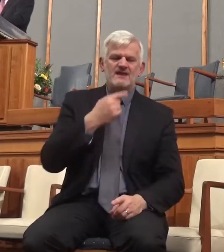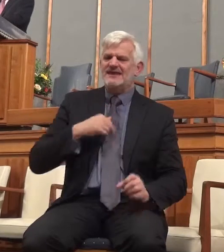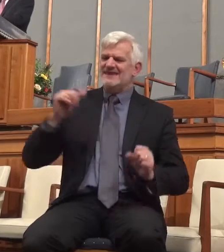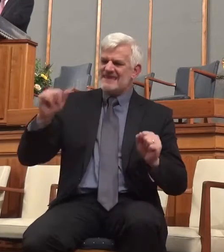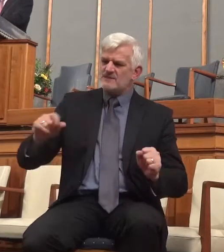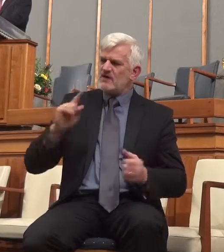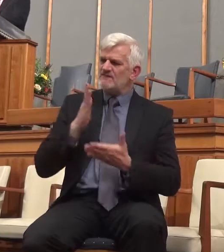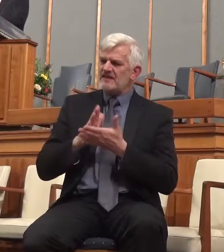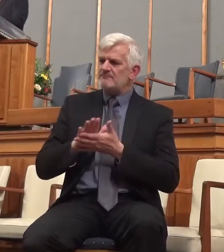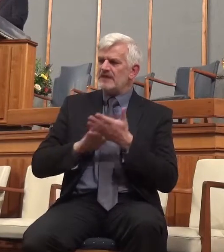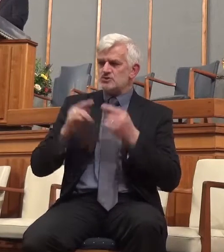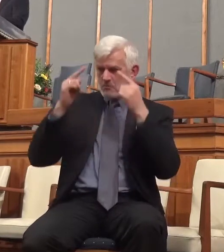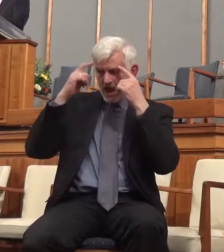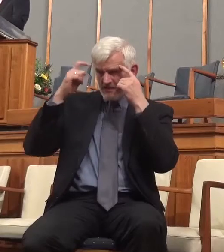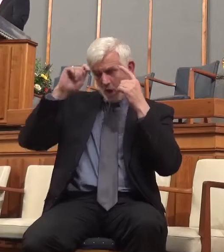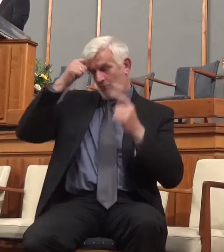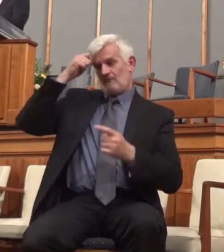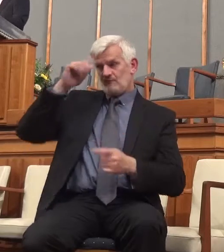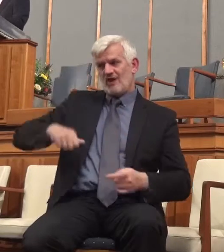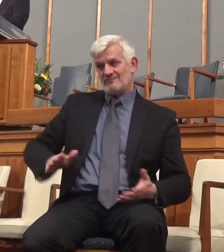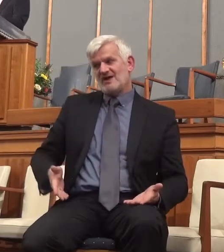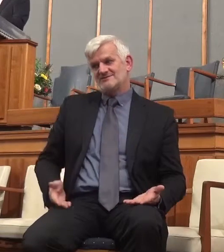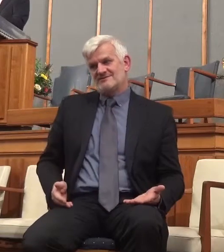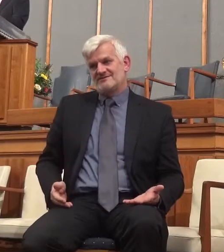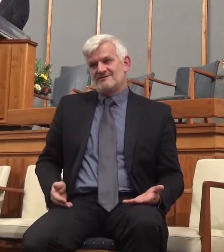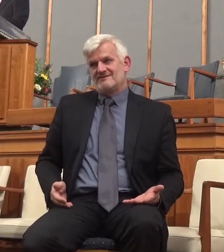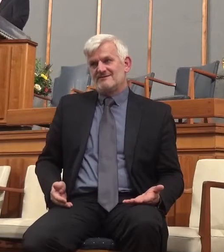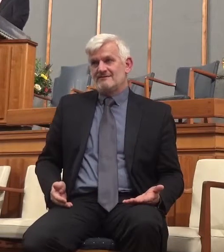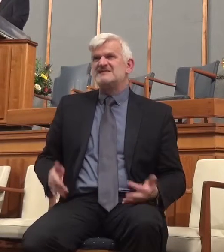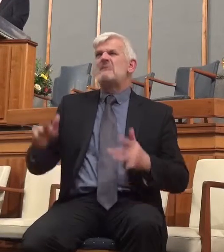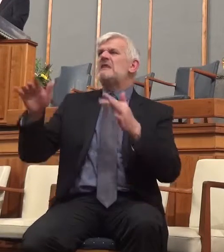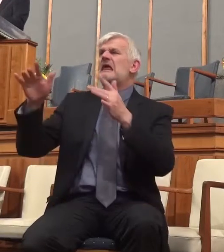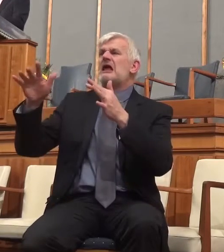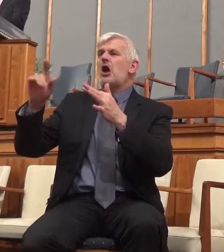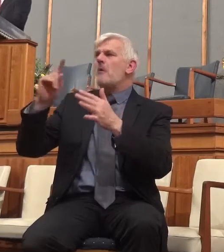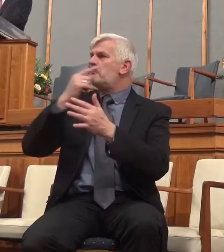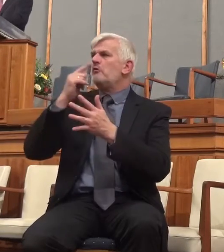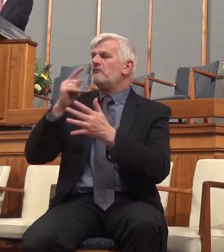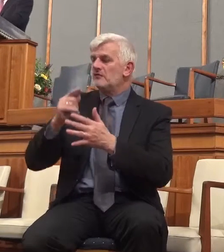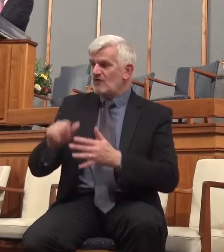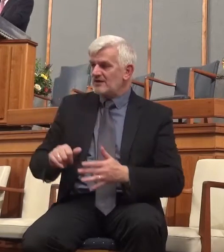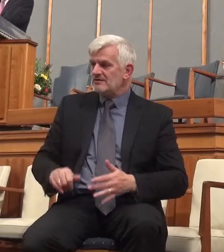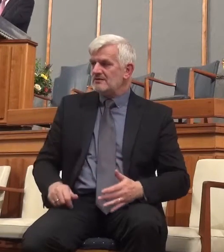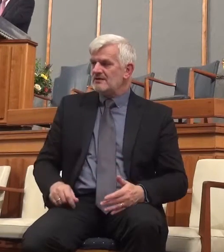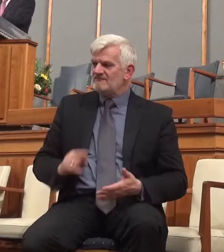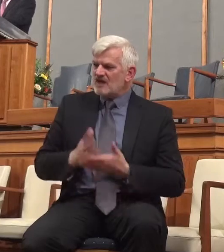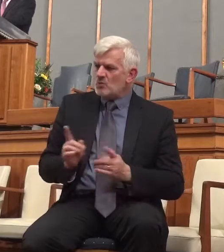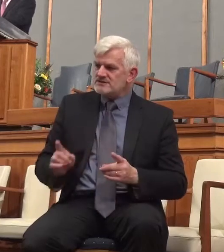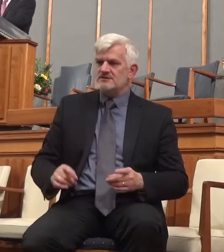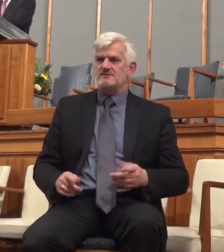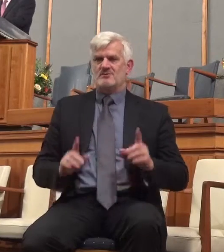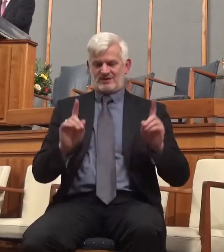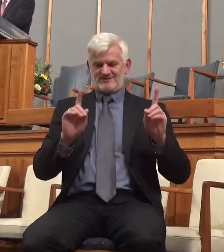thinking power and believing in things that may not be there, which you can't prove? What is faith? Well, let